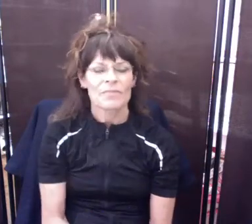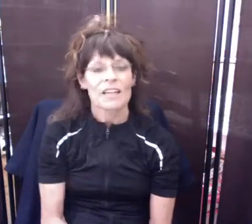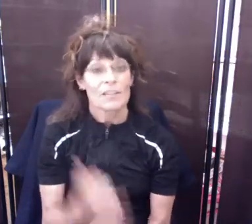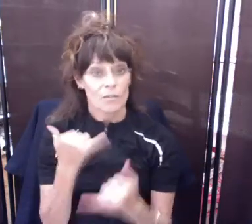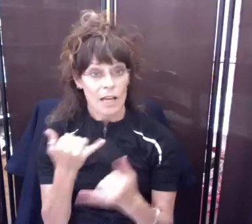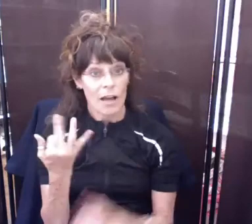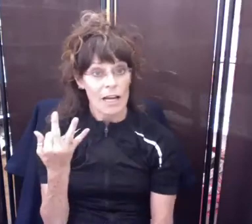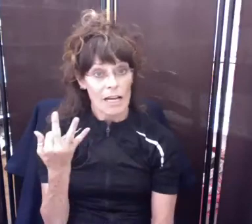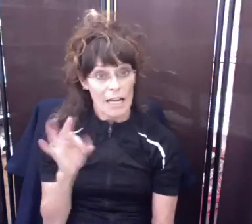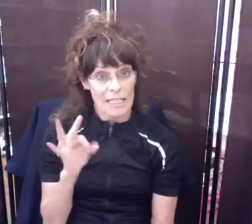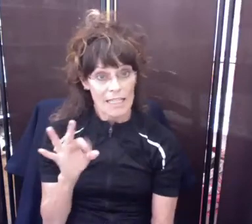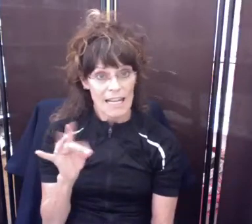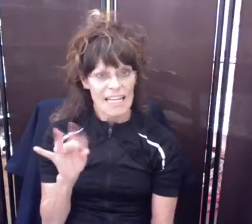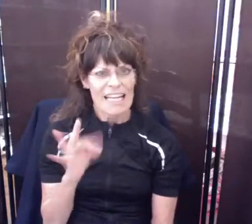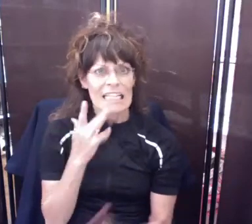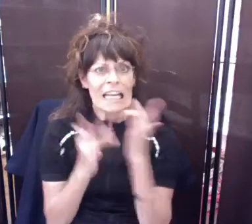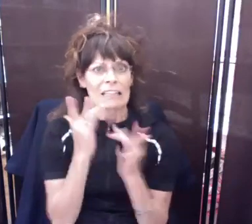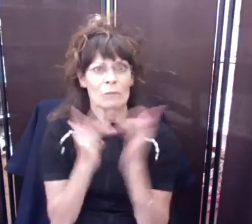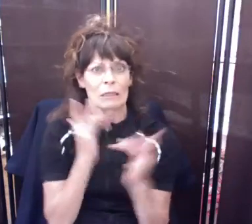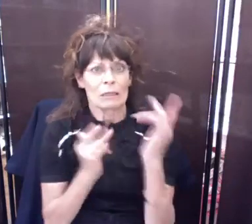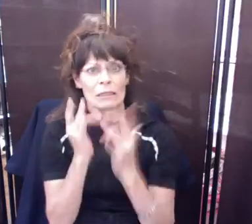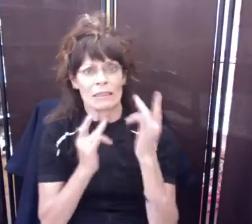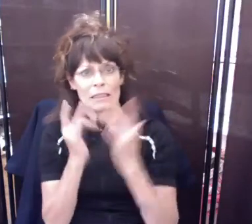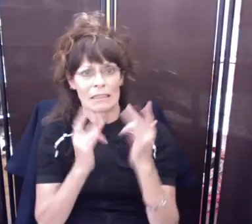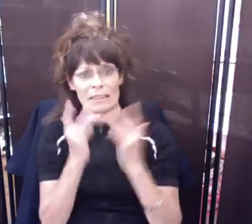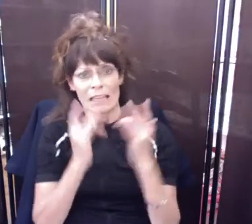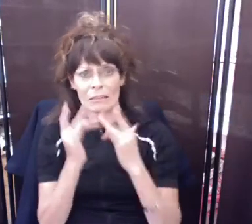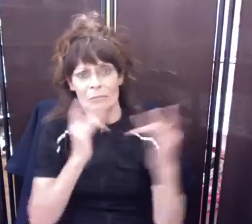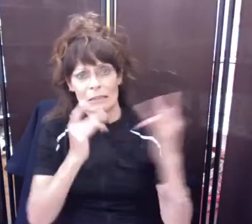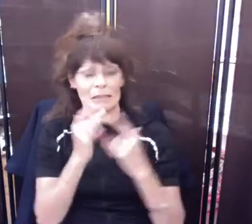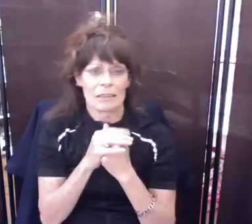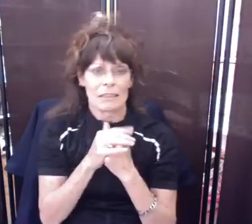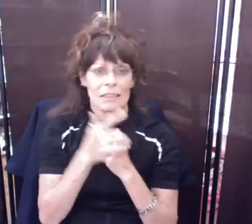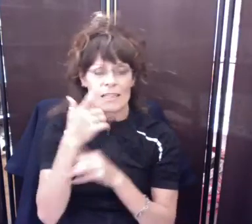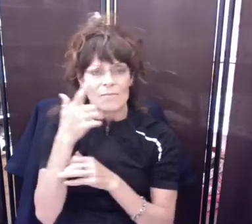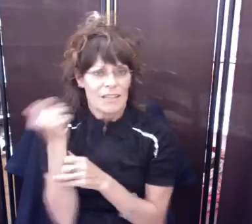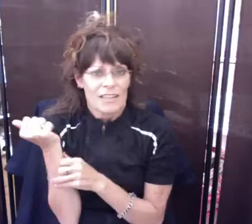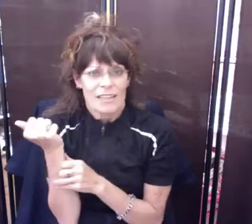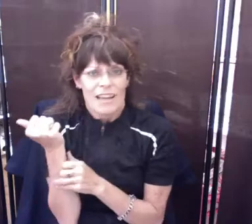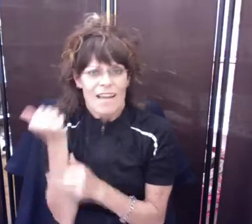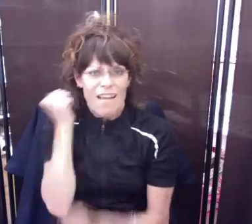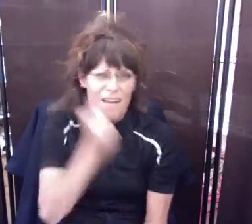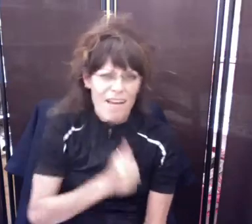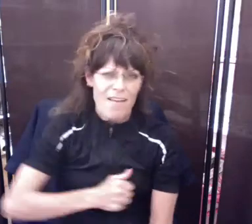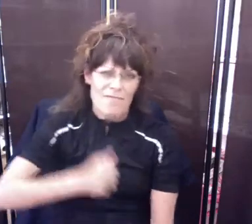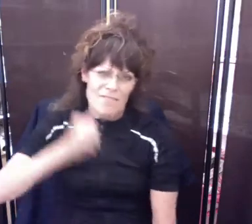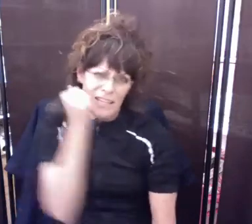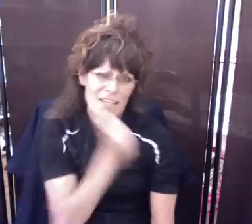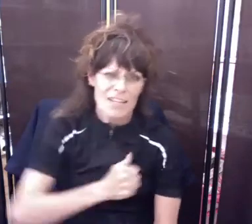I was desperate. I was desperate because I could, every single day I'm driving to the liquor store after work, and on